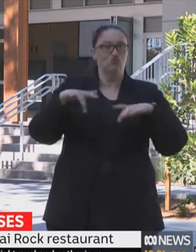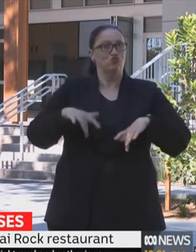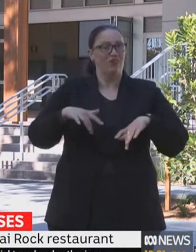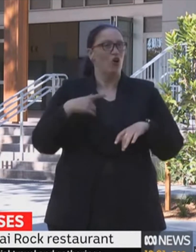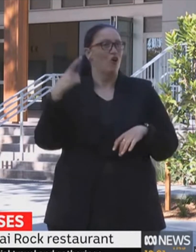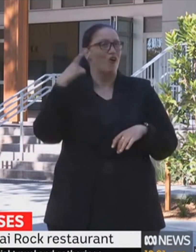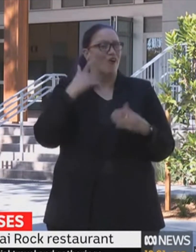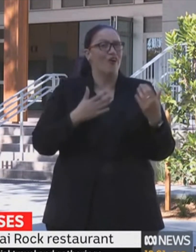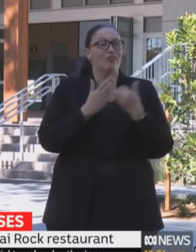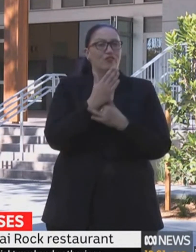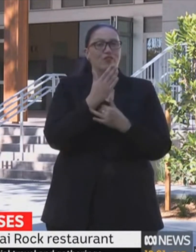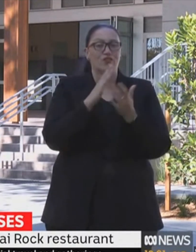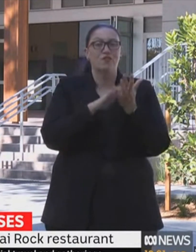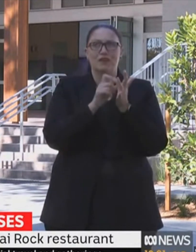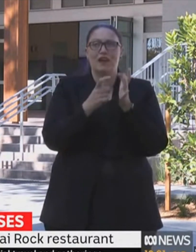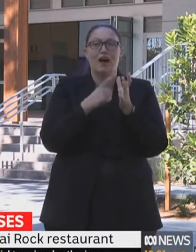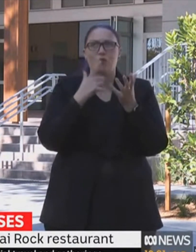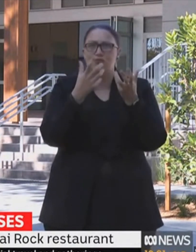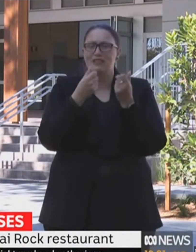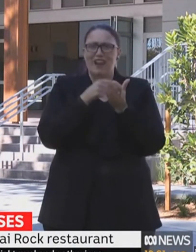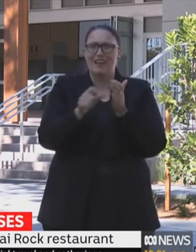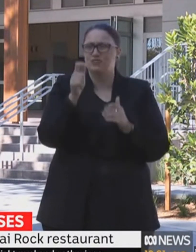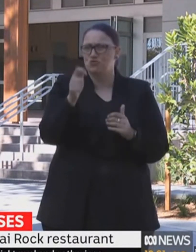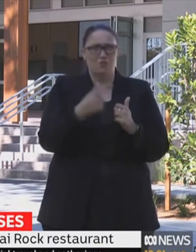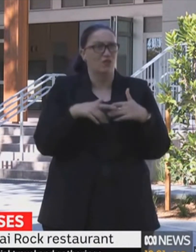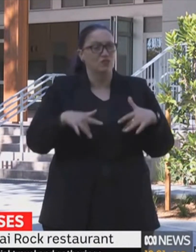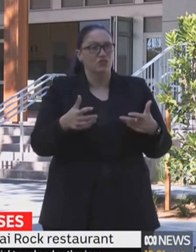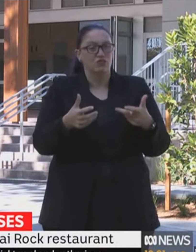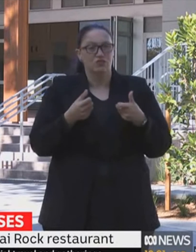I've heard through the media that I'm receiving a letter, so I look forward to that letter.